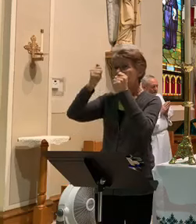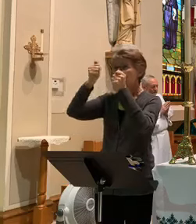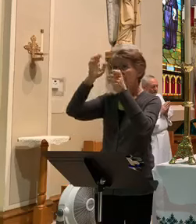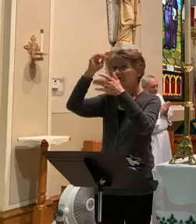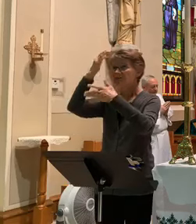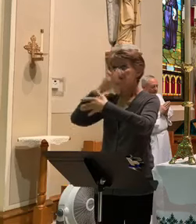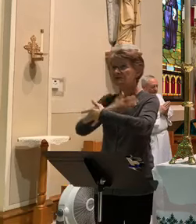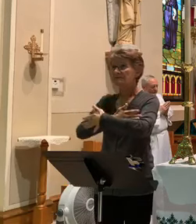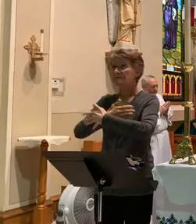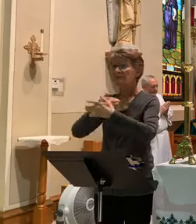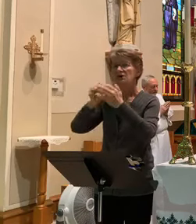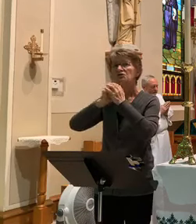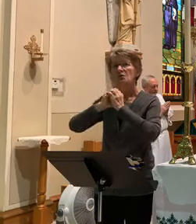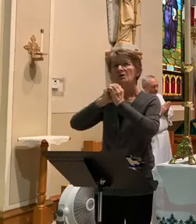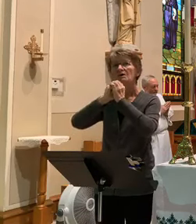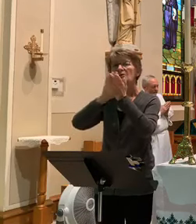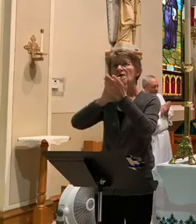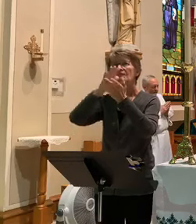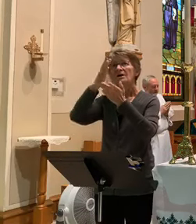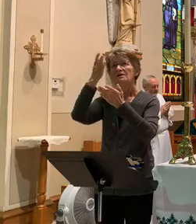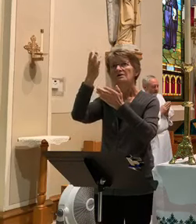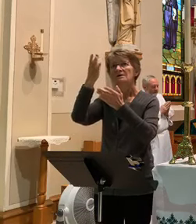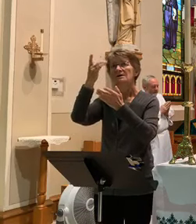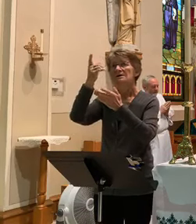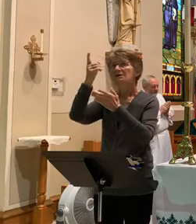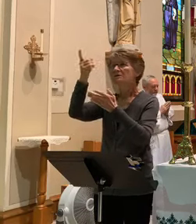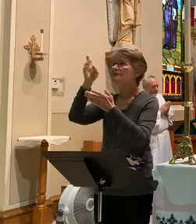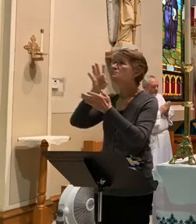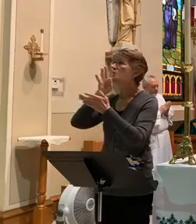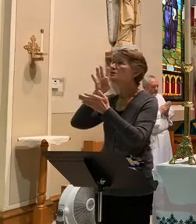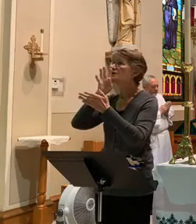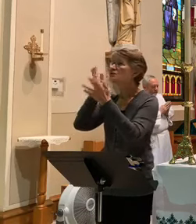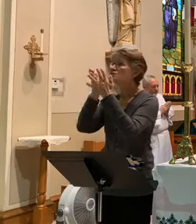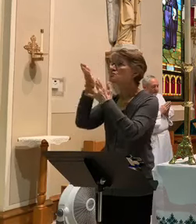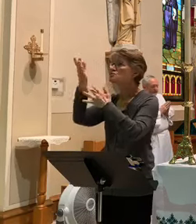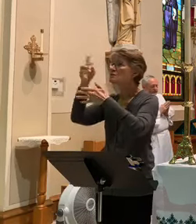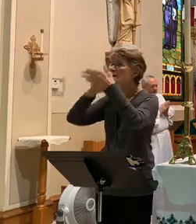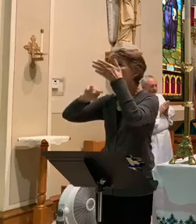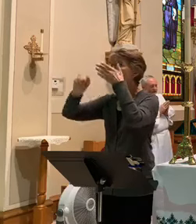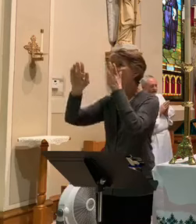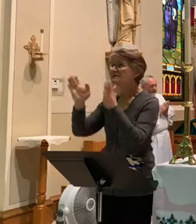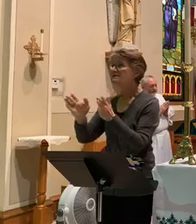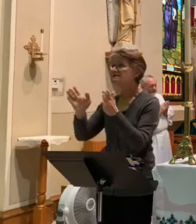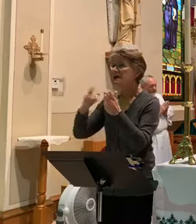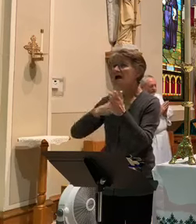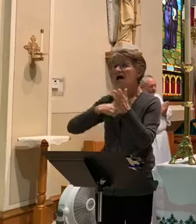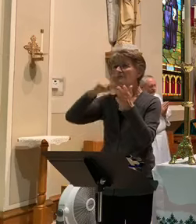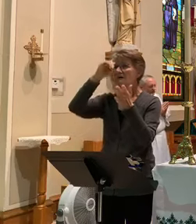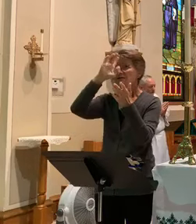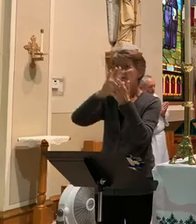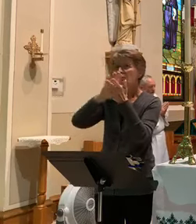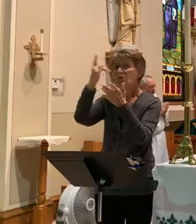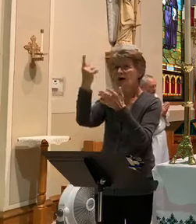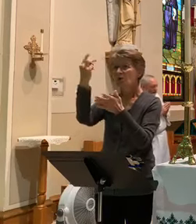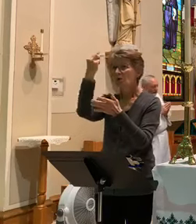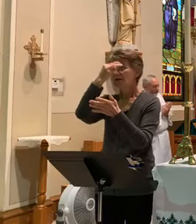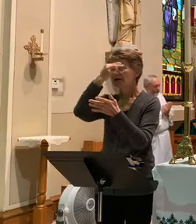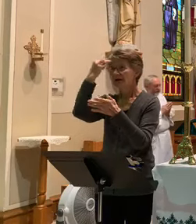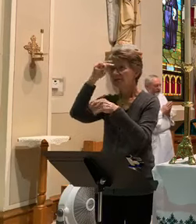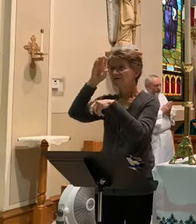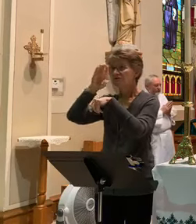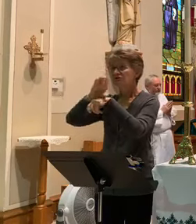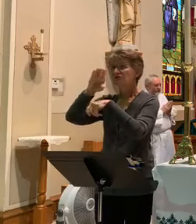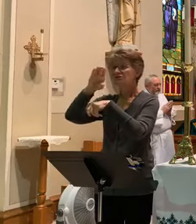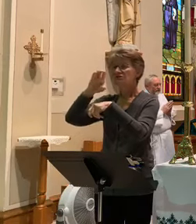with the Father and the Son is adored and glorified, who has spoken through the prophets. I believe in one holy Catholic